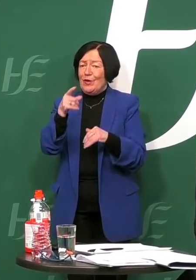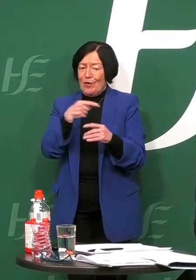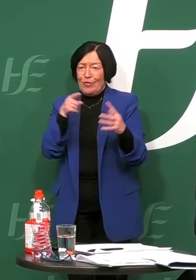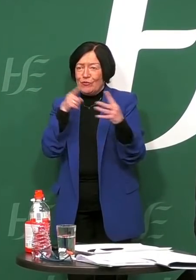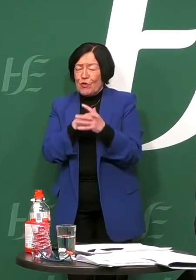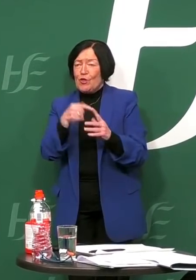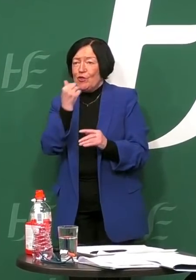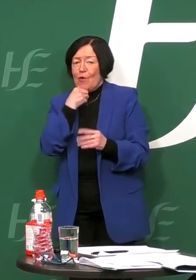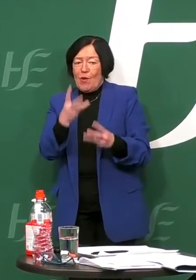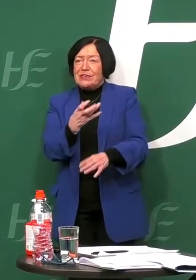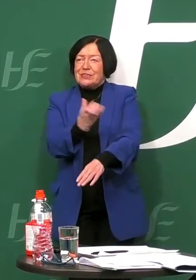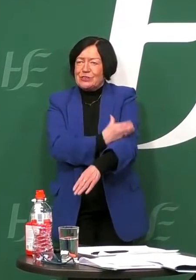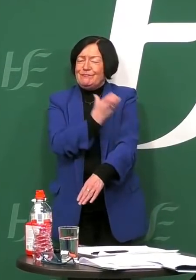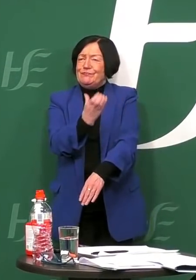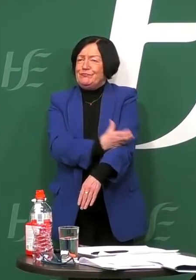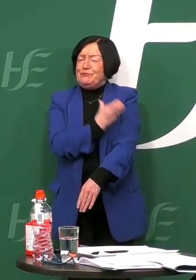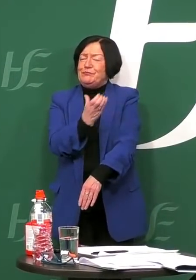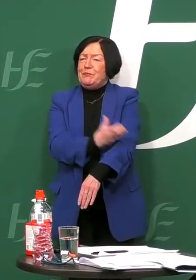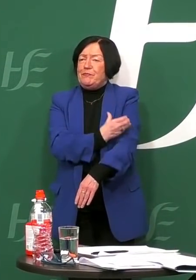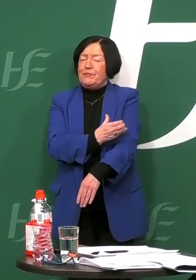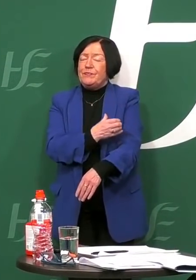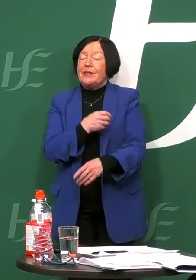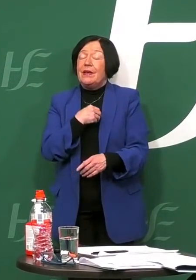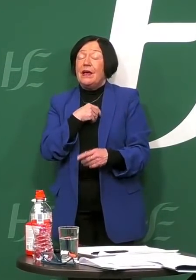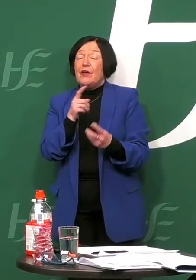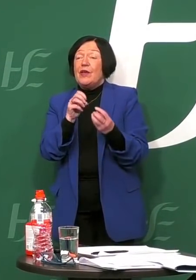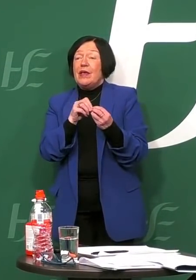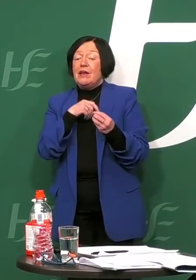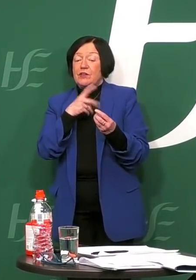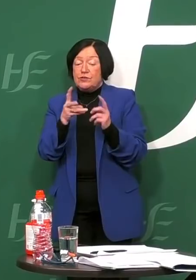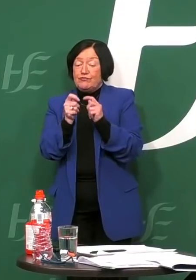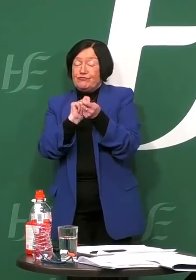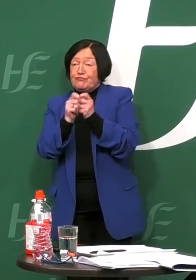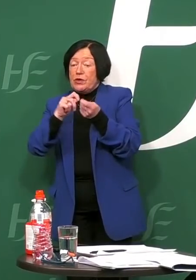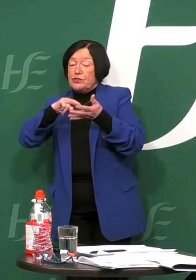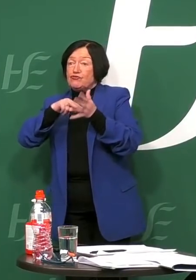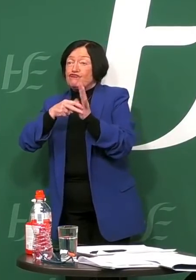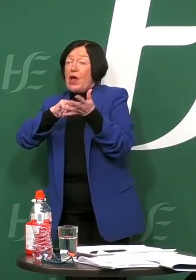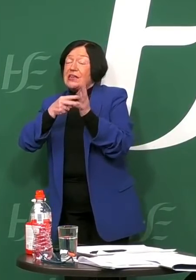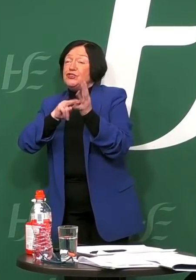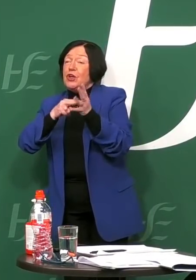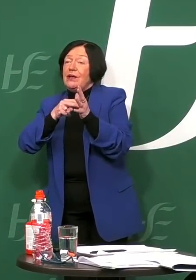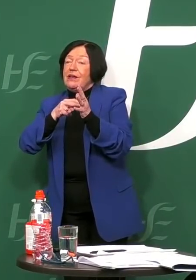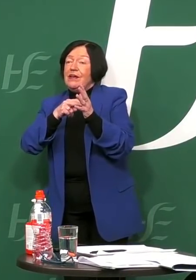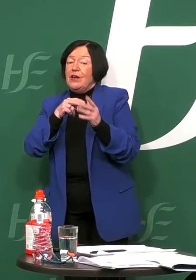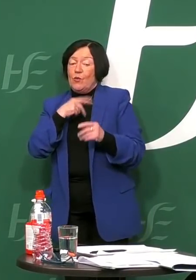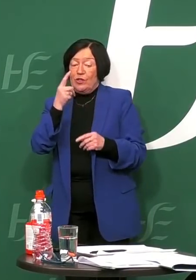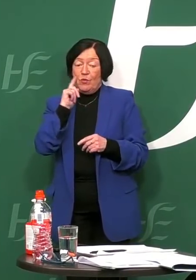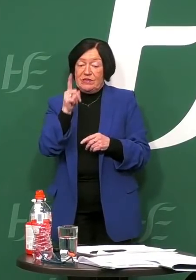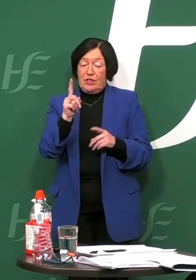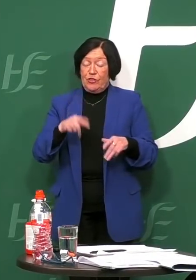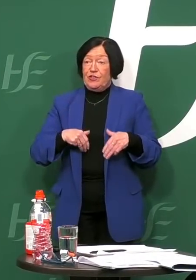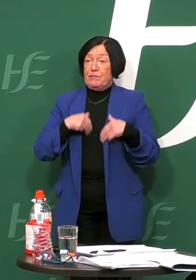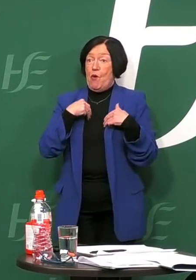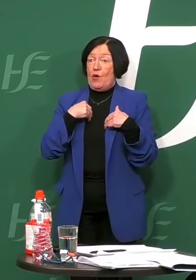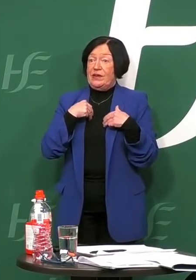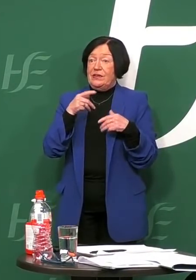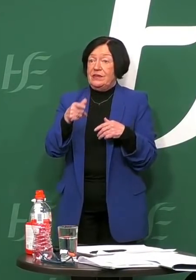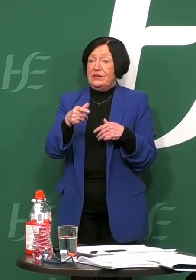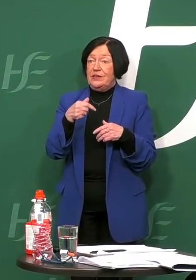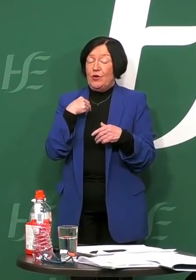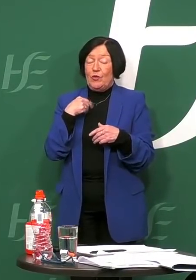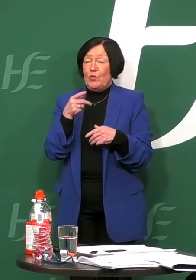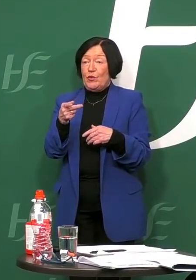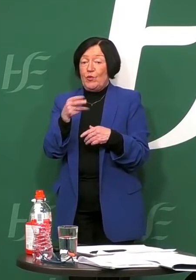Fergal, and we want to continue with that. And what I would say then in terms of adjusting the strategy, one of the reasons actually is we saw in the morning time, for example, we